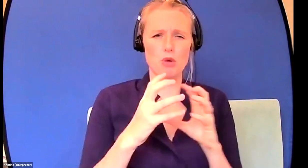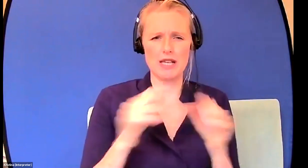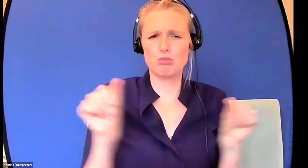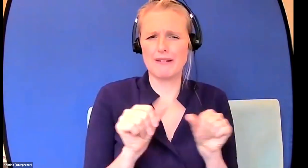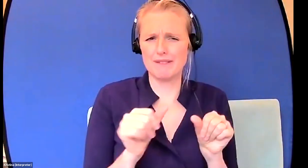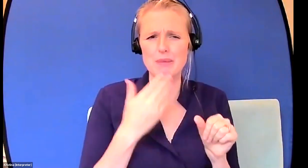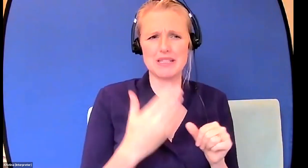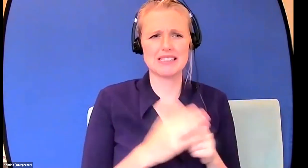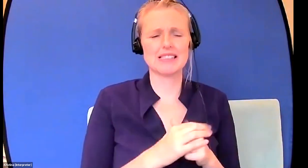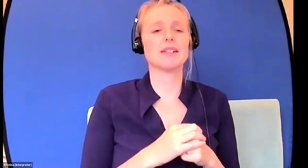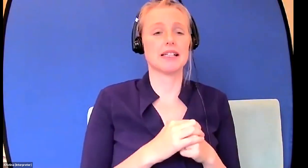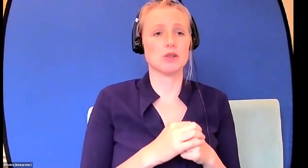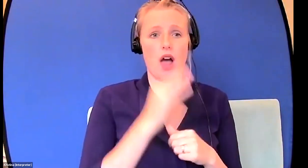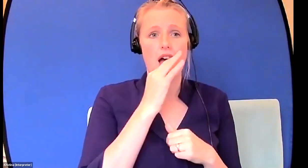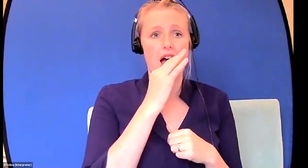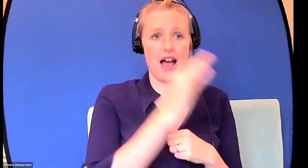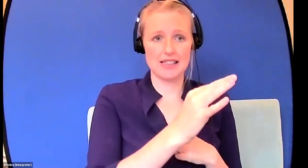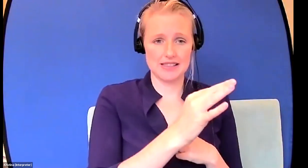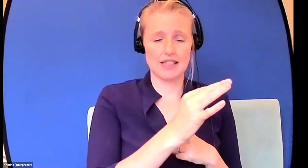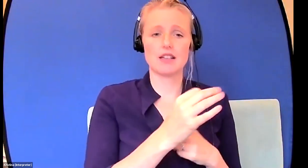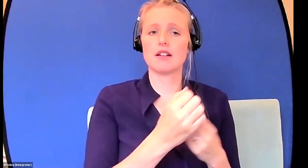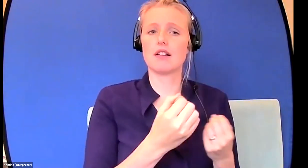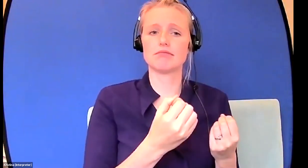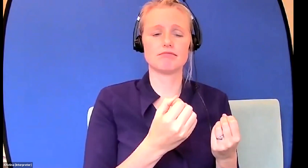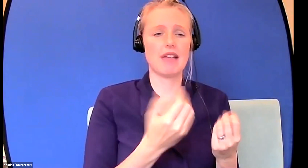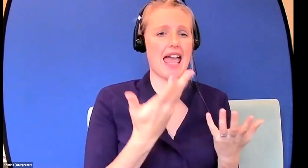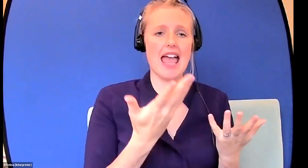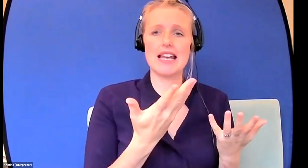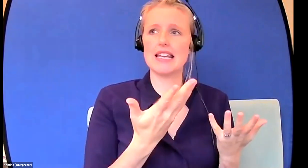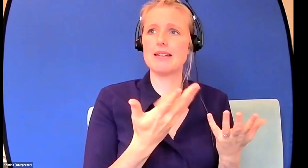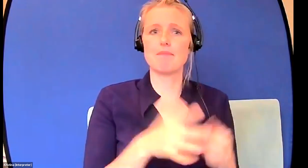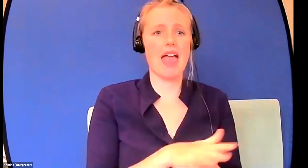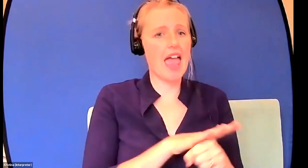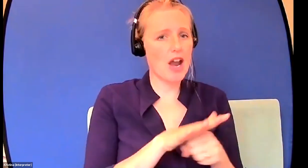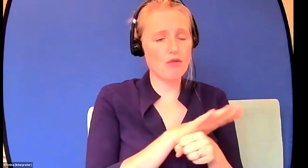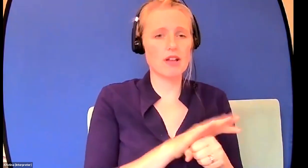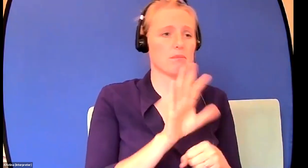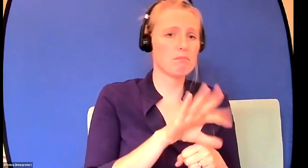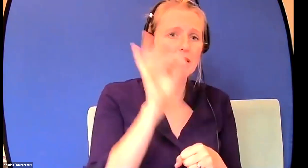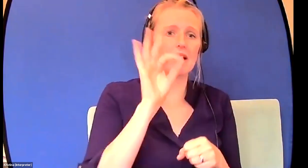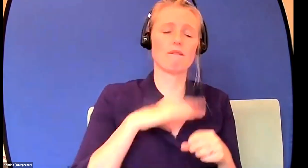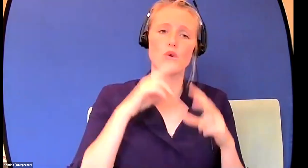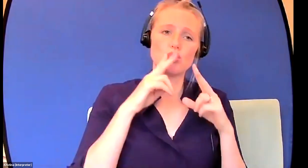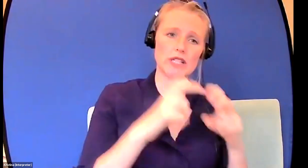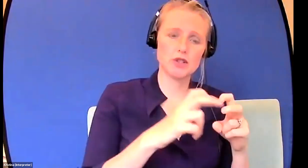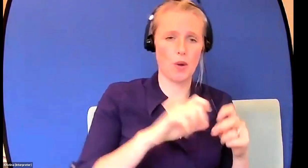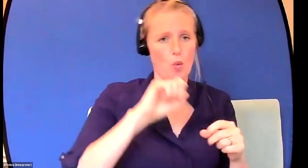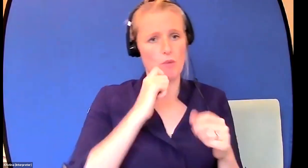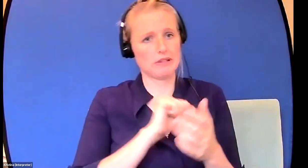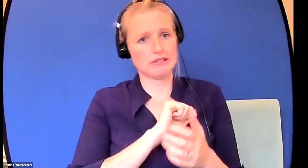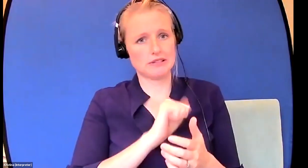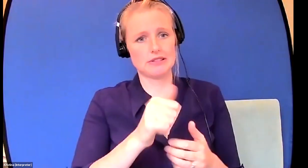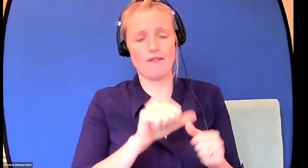yes, I'm asking to maybe highlight particular research areas or research topics or